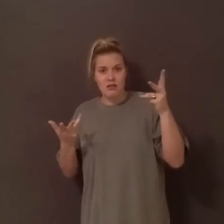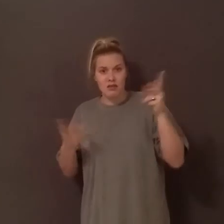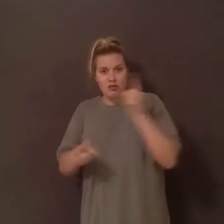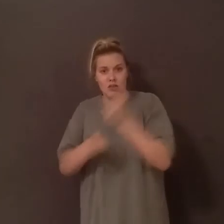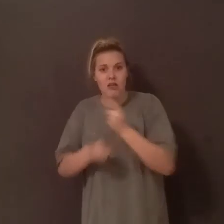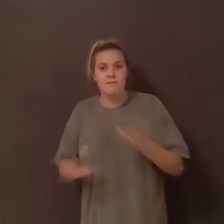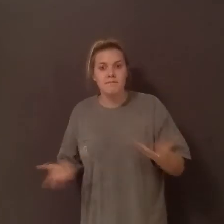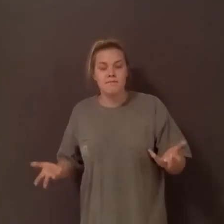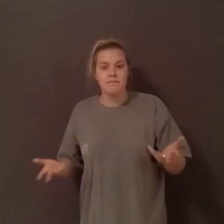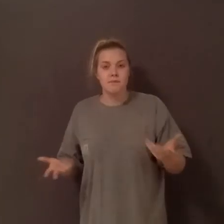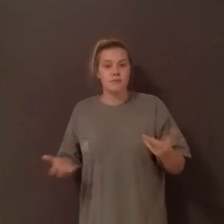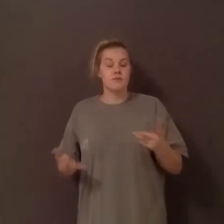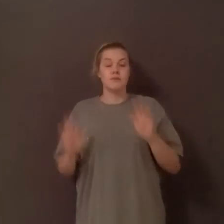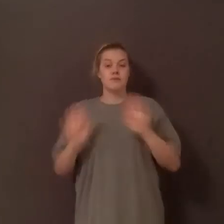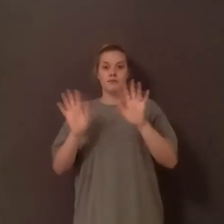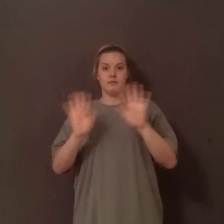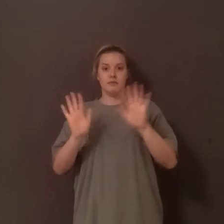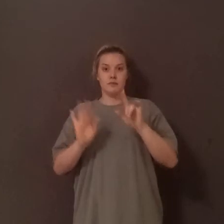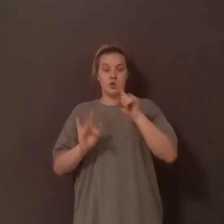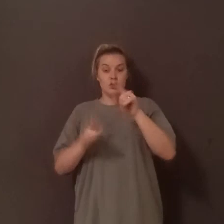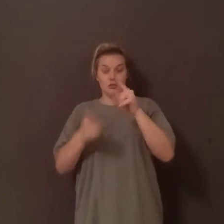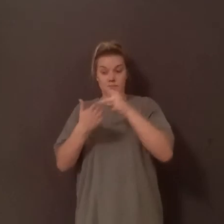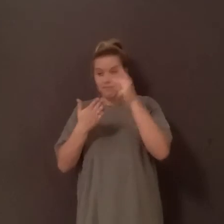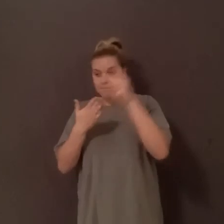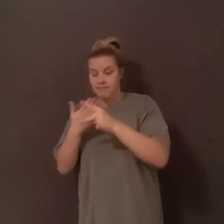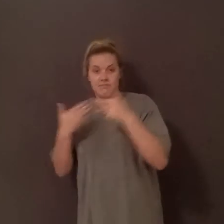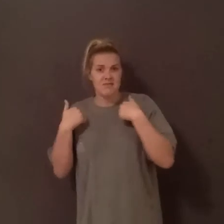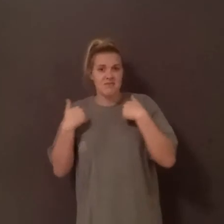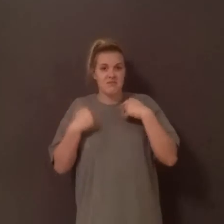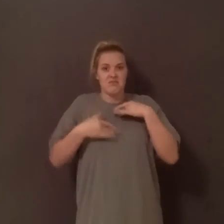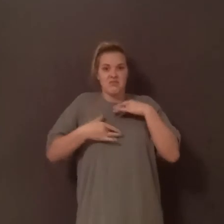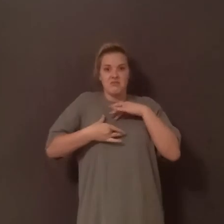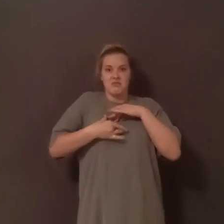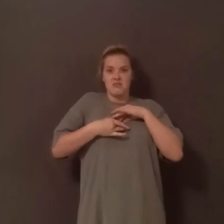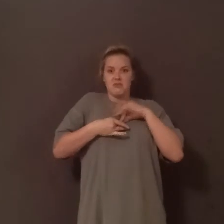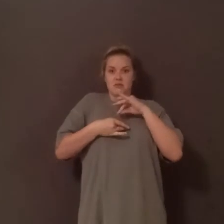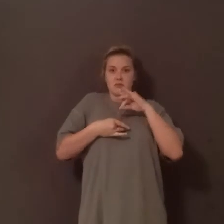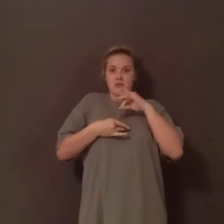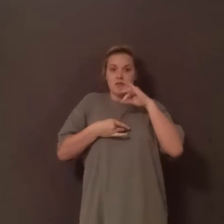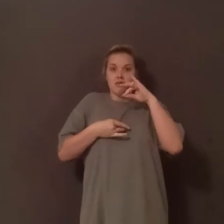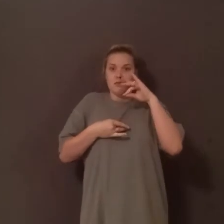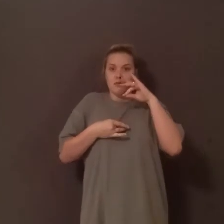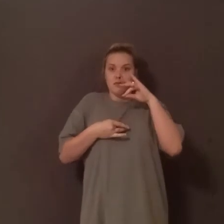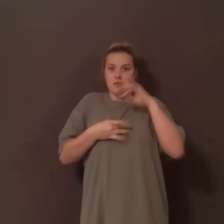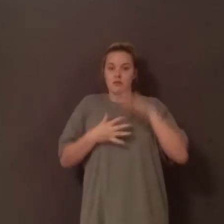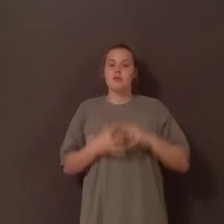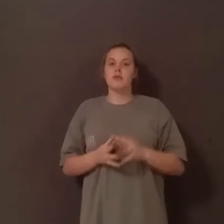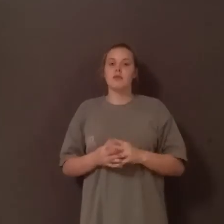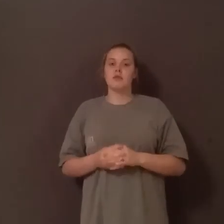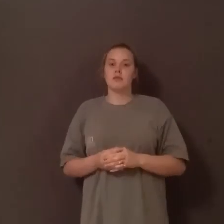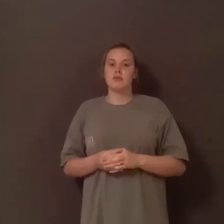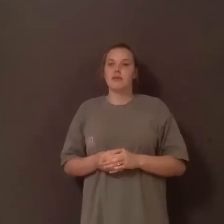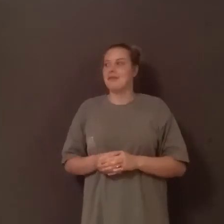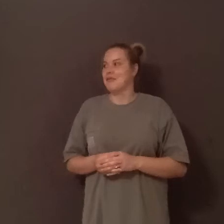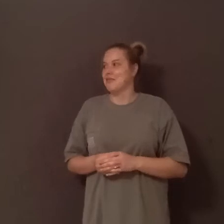way? Look, you people are programmed and sold. Listen to me, you slimy little cocksucker. You fuck up one more time, I